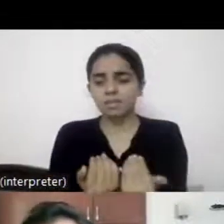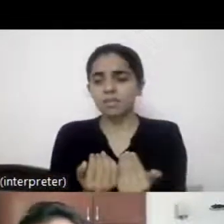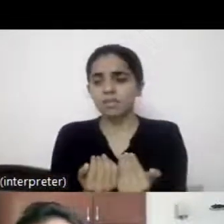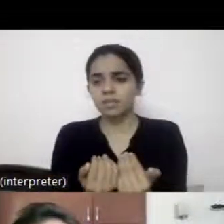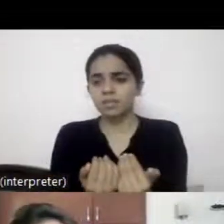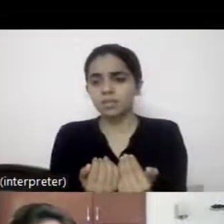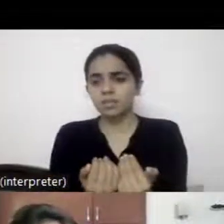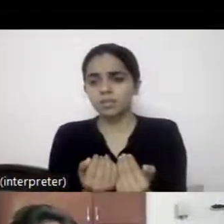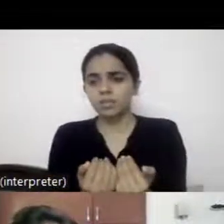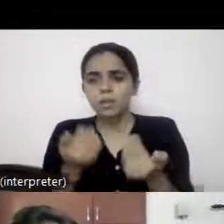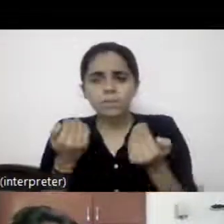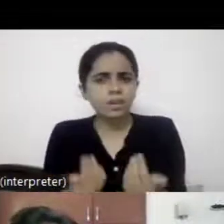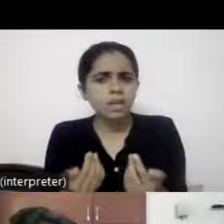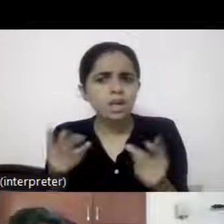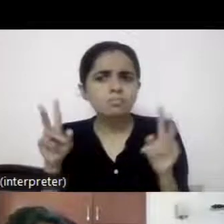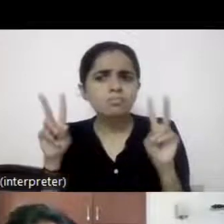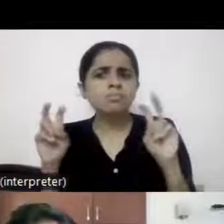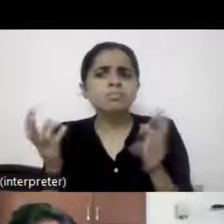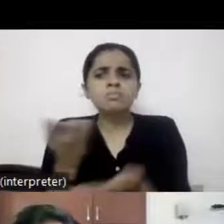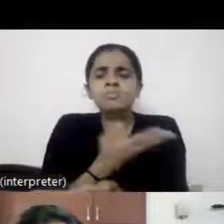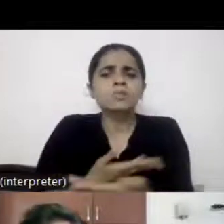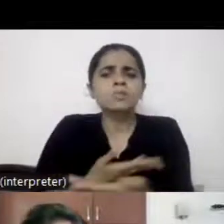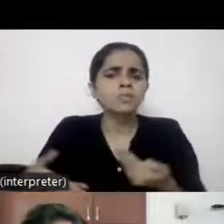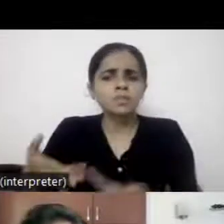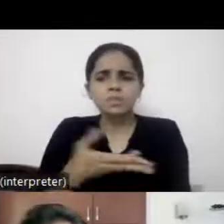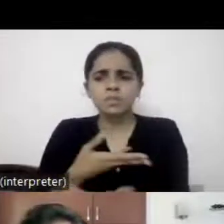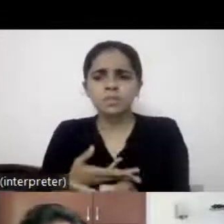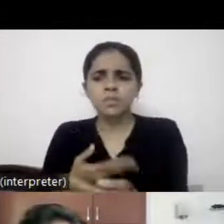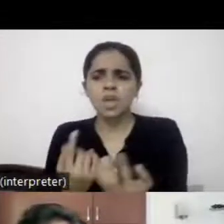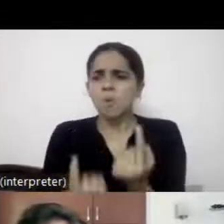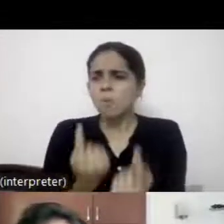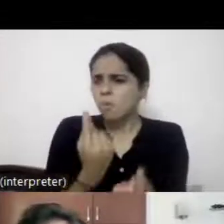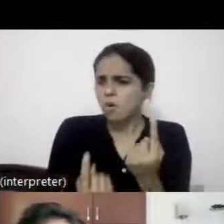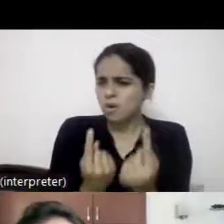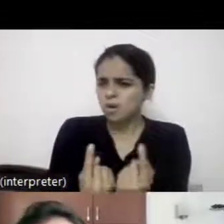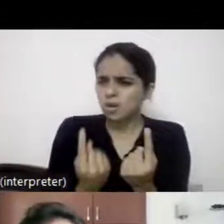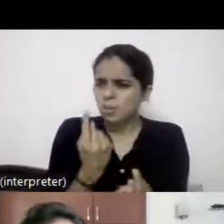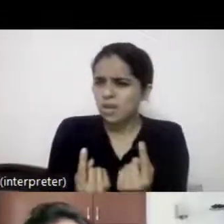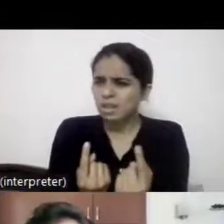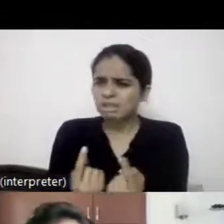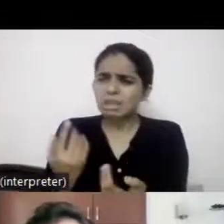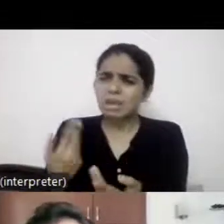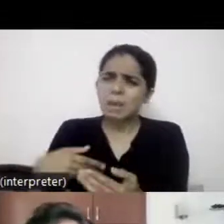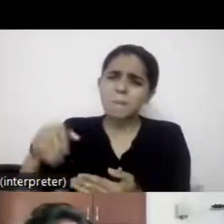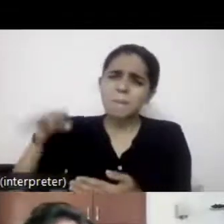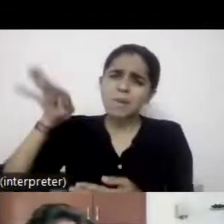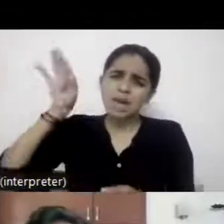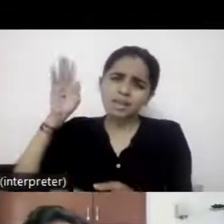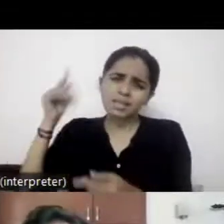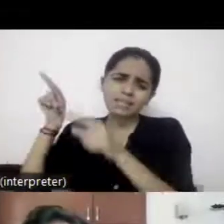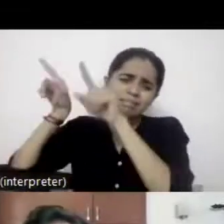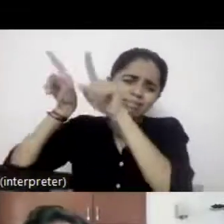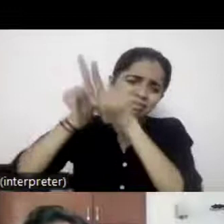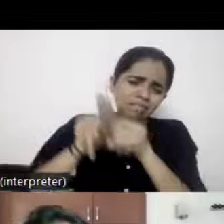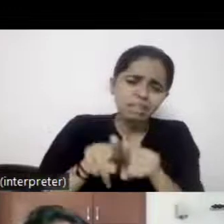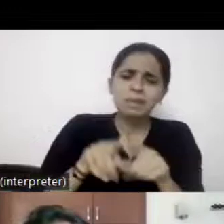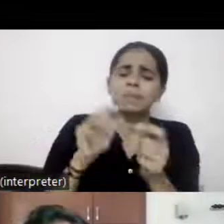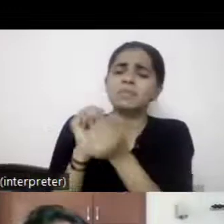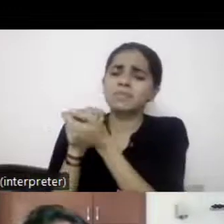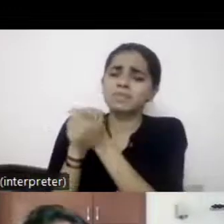why I'm talking about, all these theoretical frameworks from the West, because it's important why